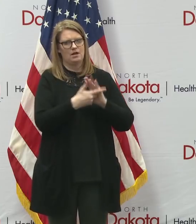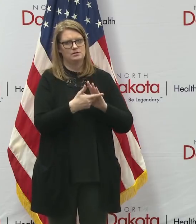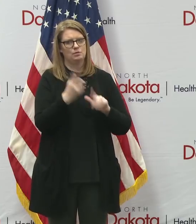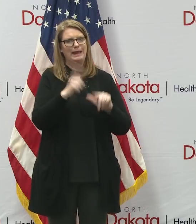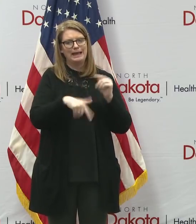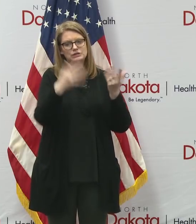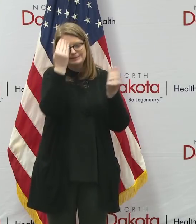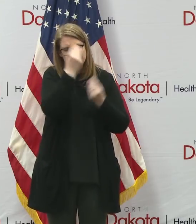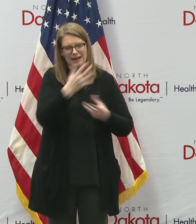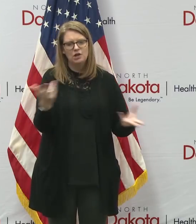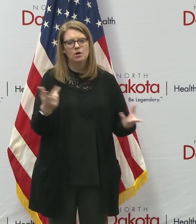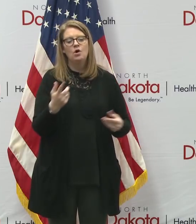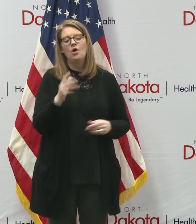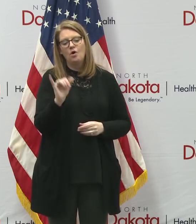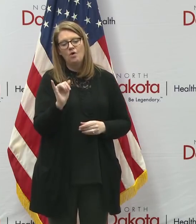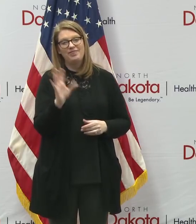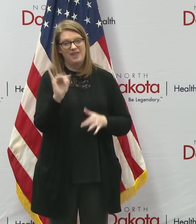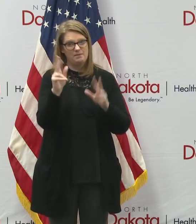what